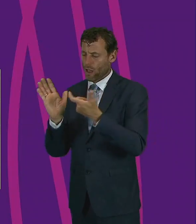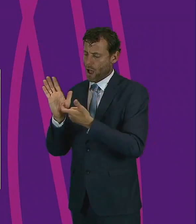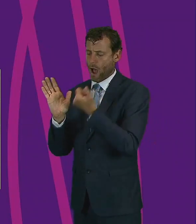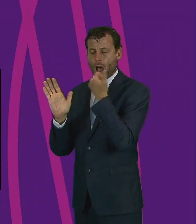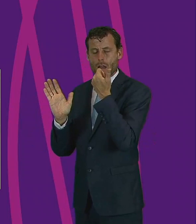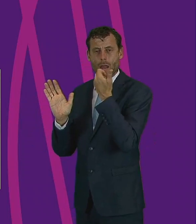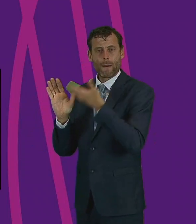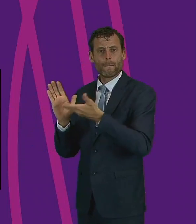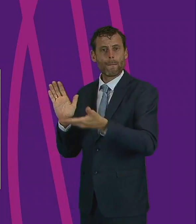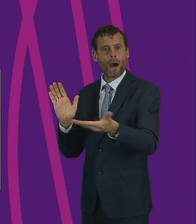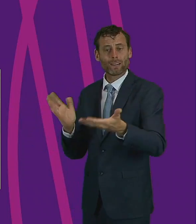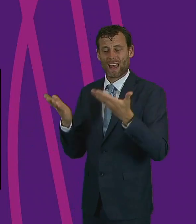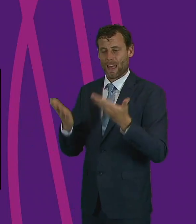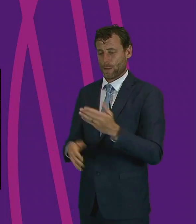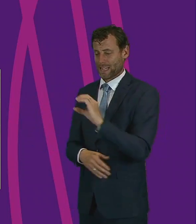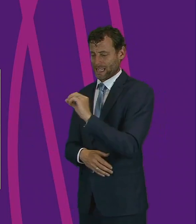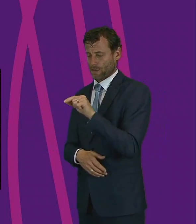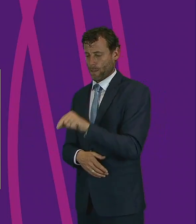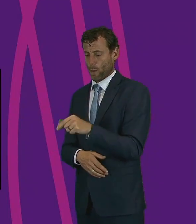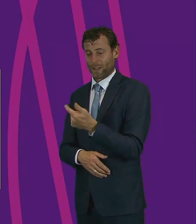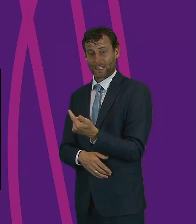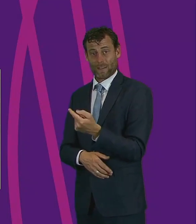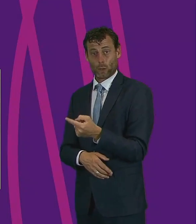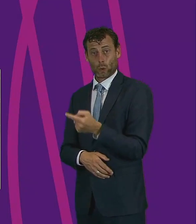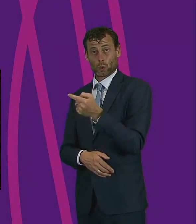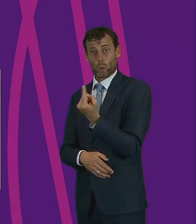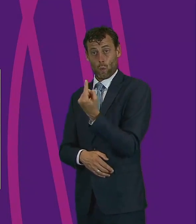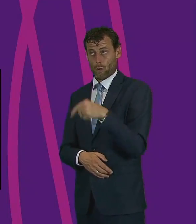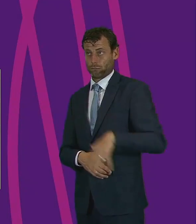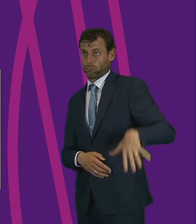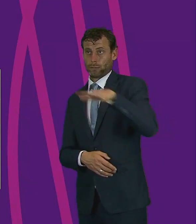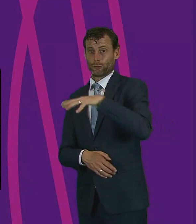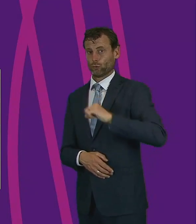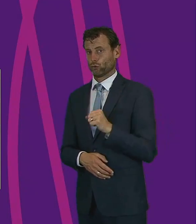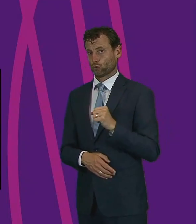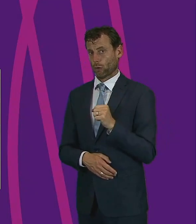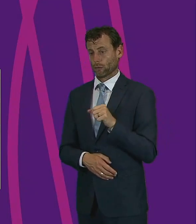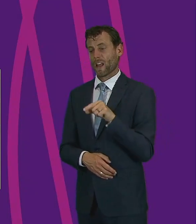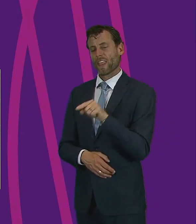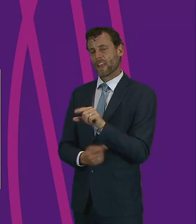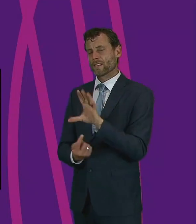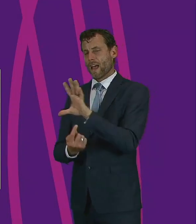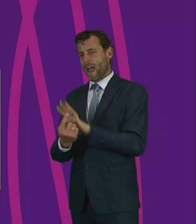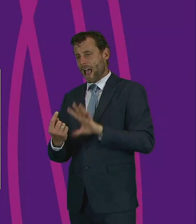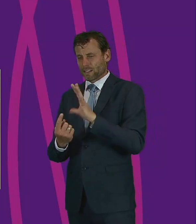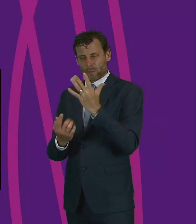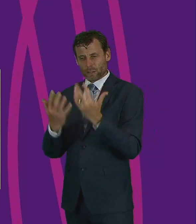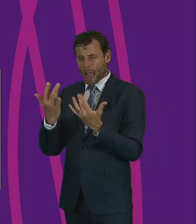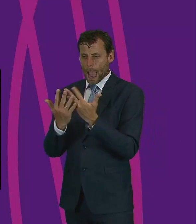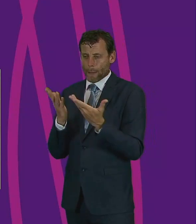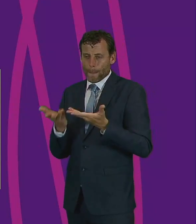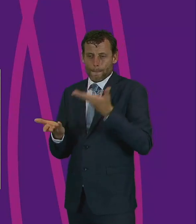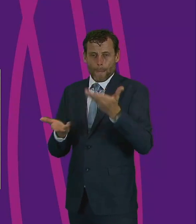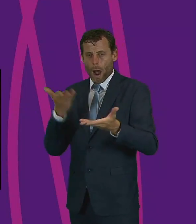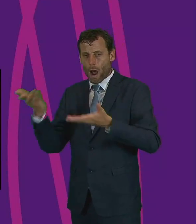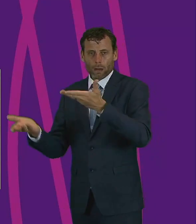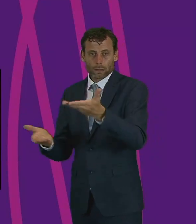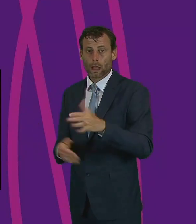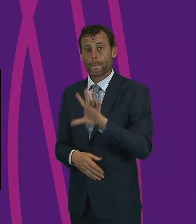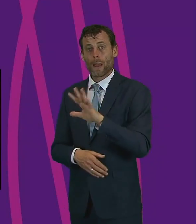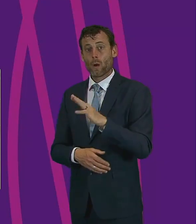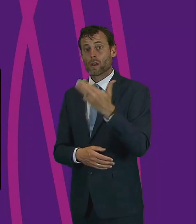currently between 0.7 and 1 in Scotland. These estimates also tell us that on prevalence there are around